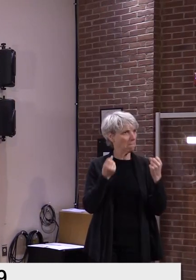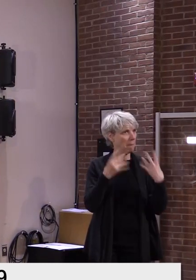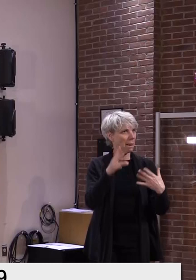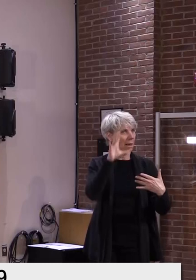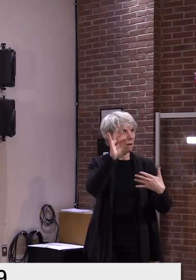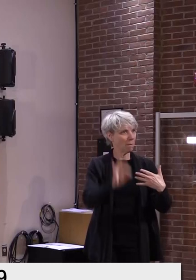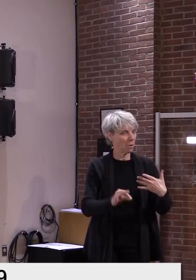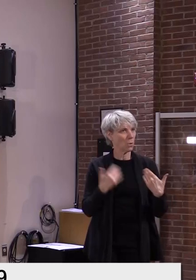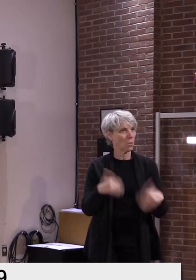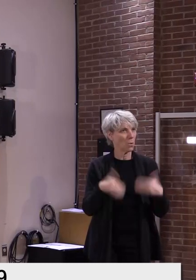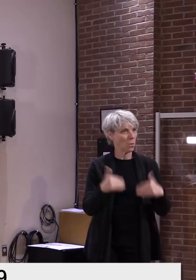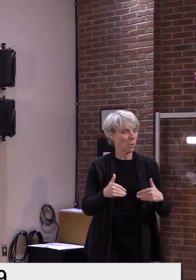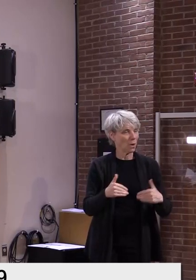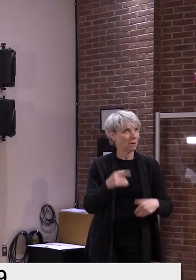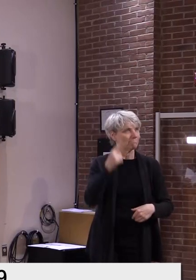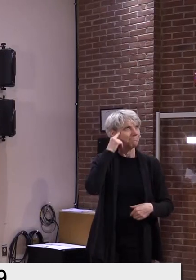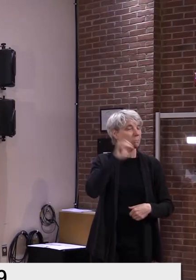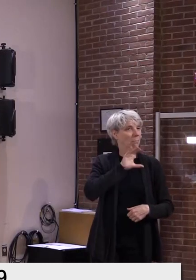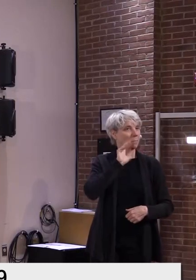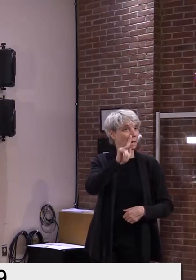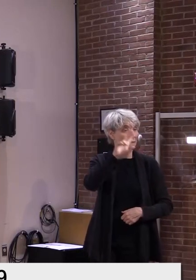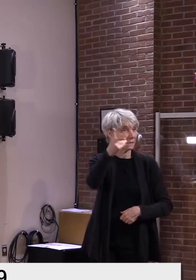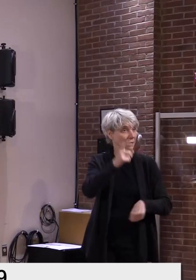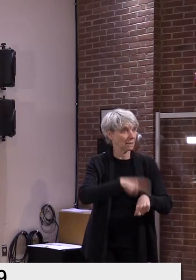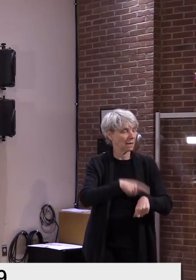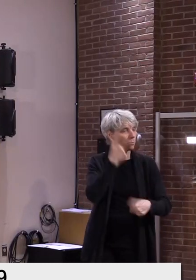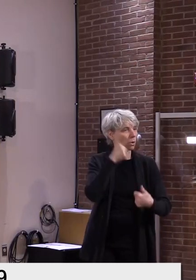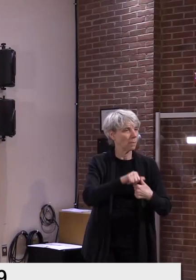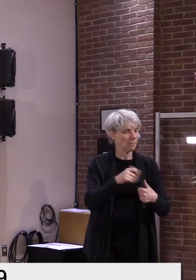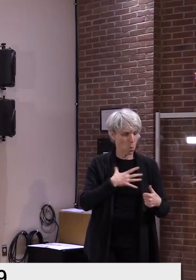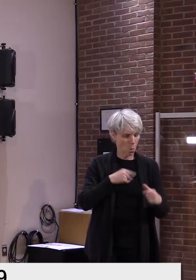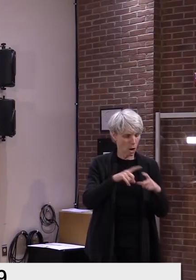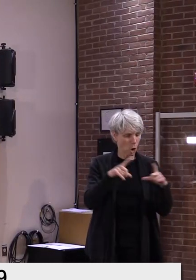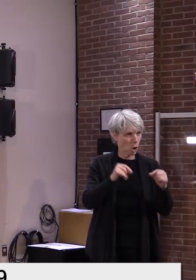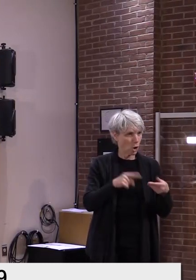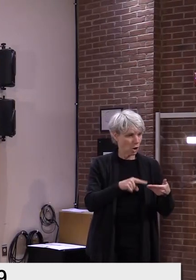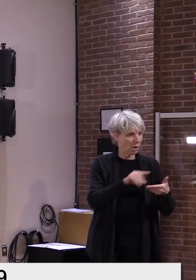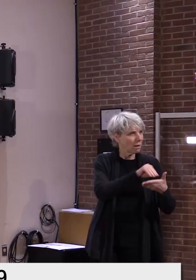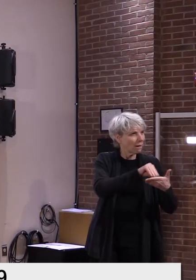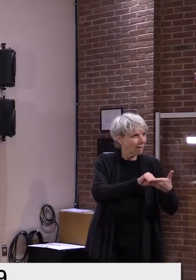second, be sure to bring your vaccination card with you when you go.